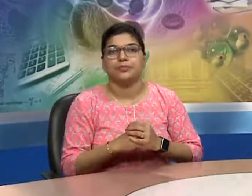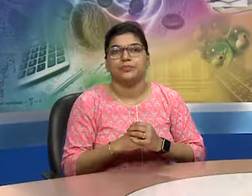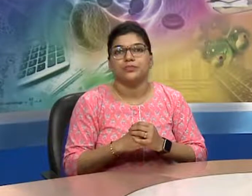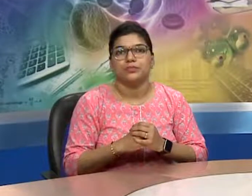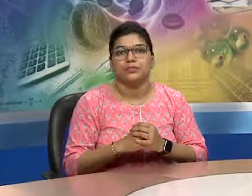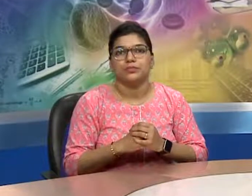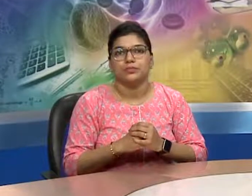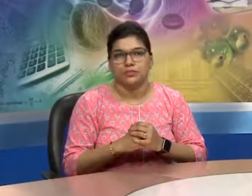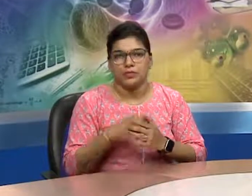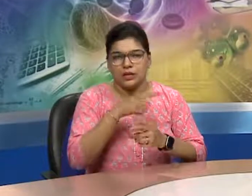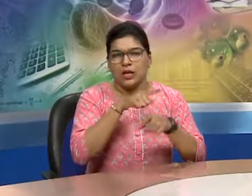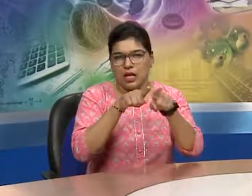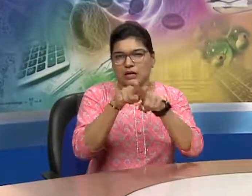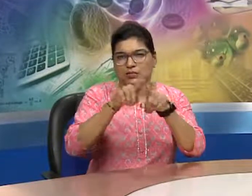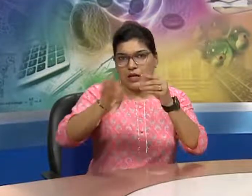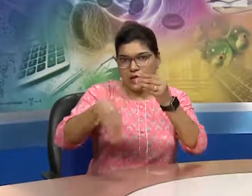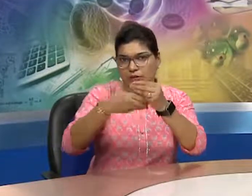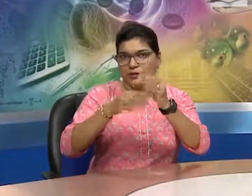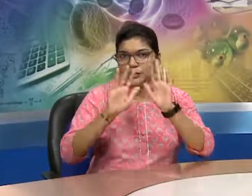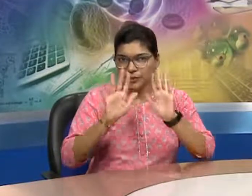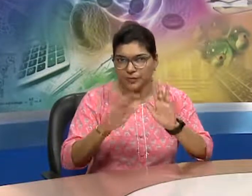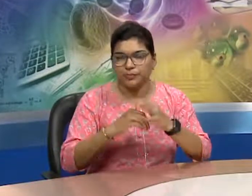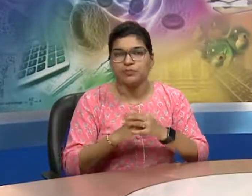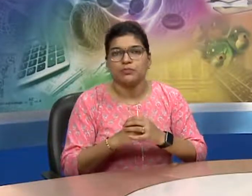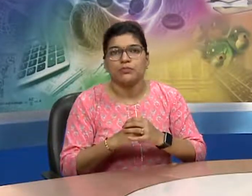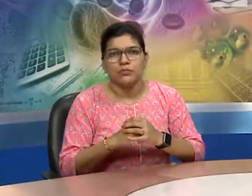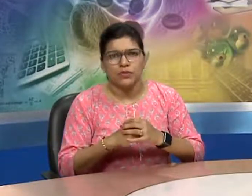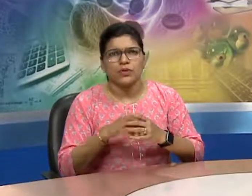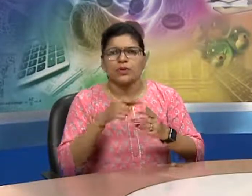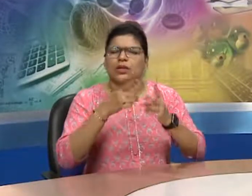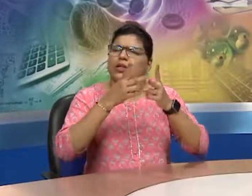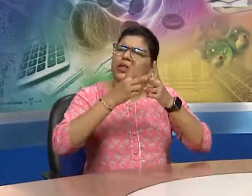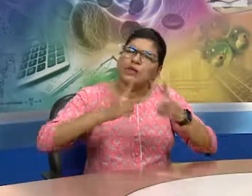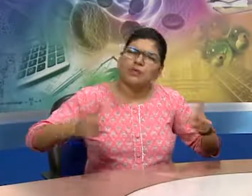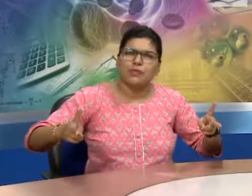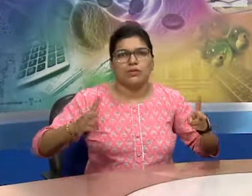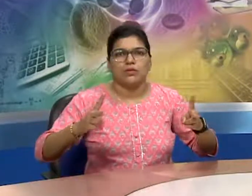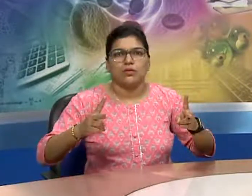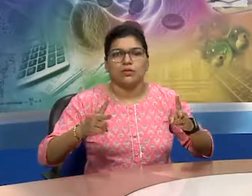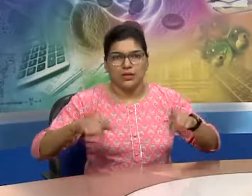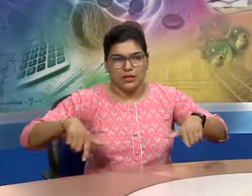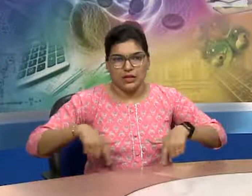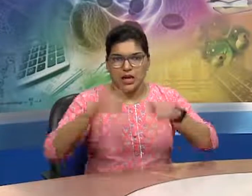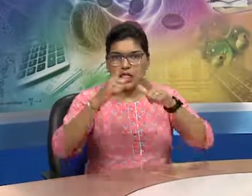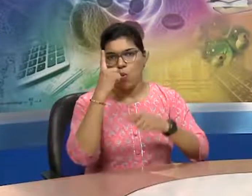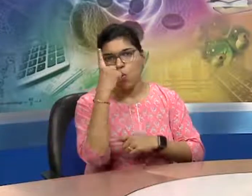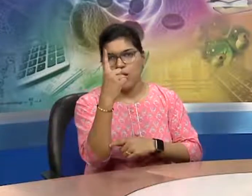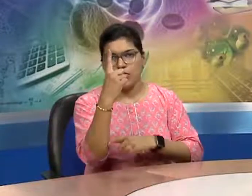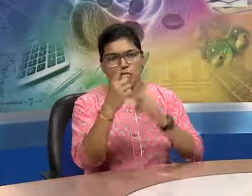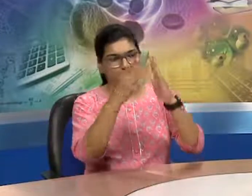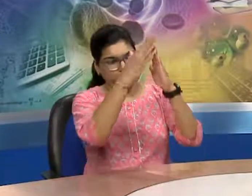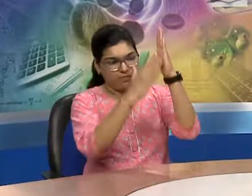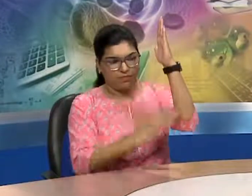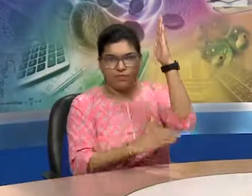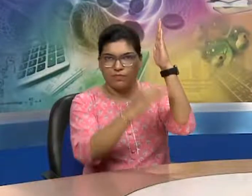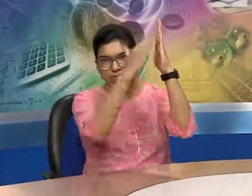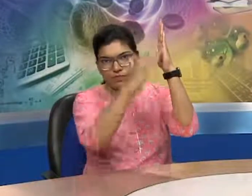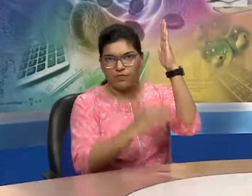Now here you can see on screen, let me explain it so that you can understand. There are different species.